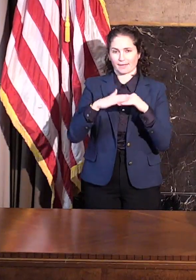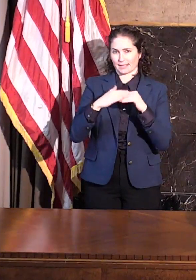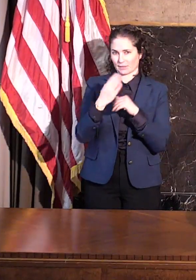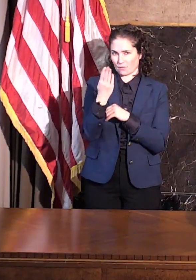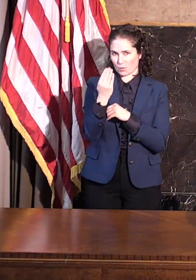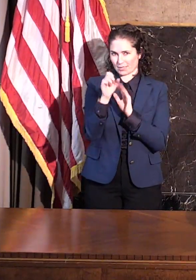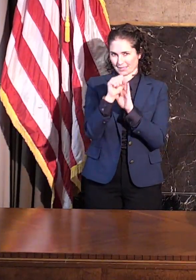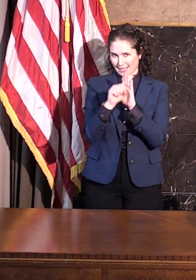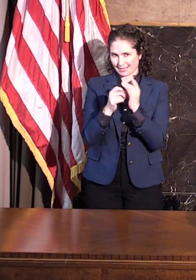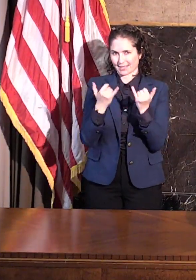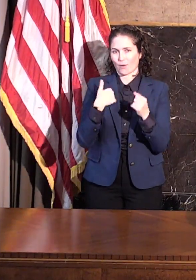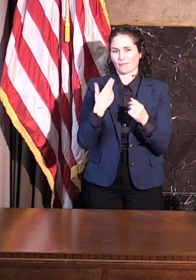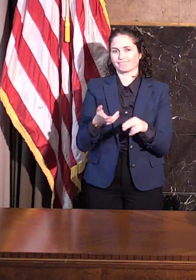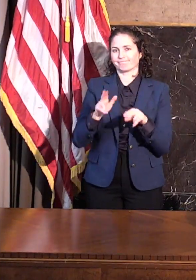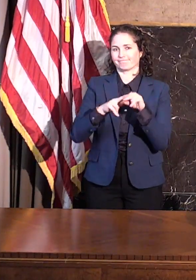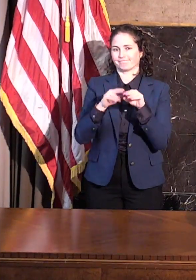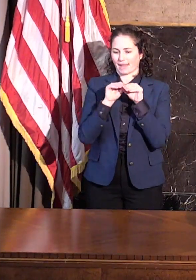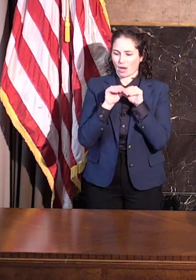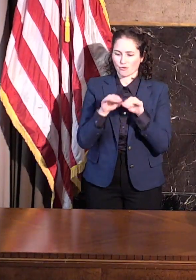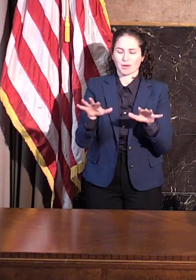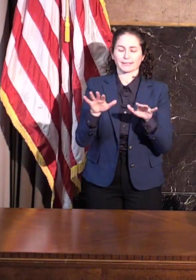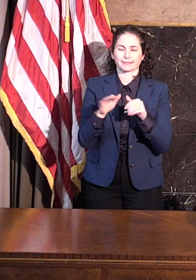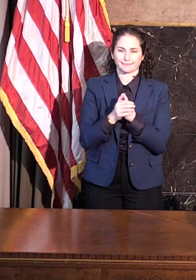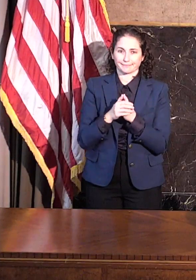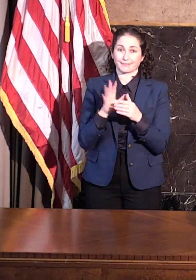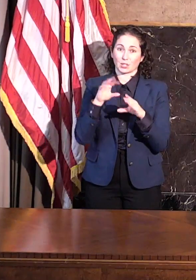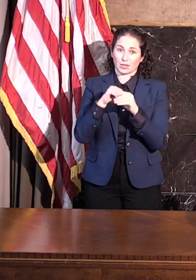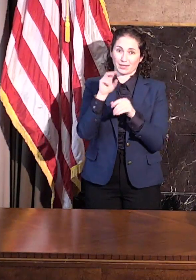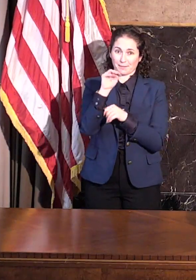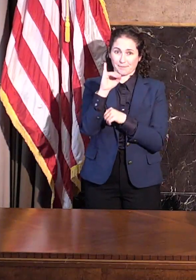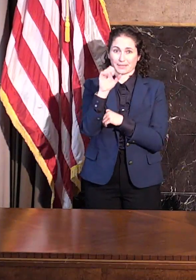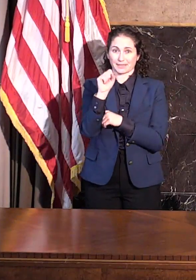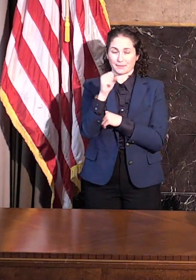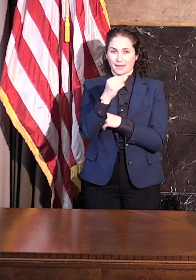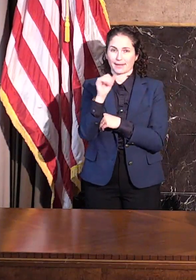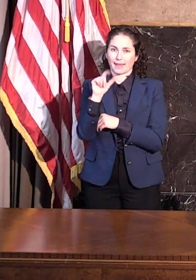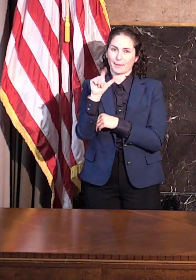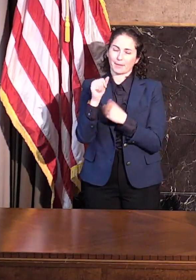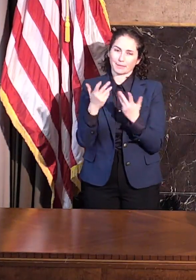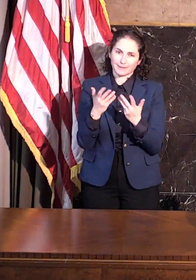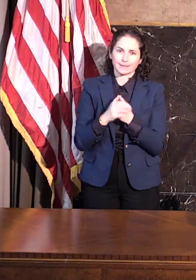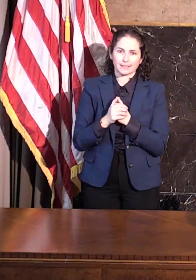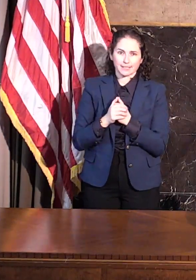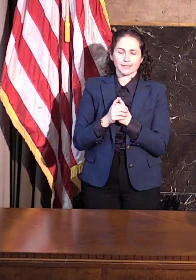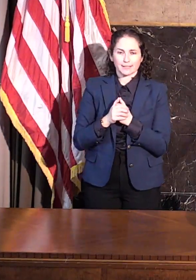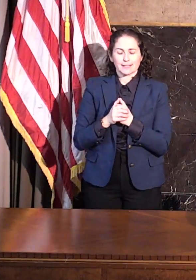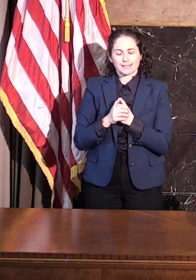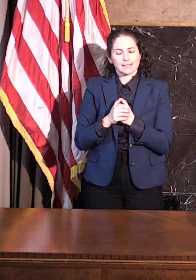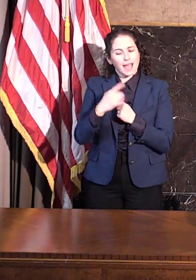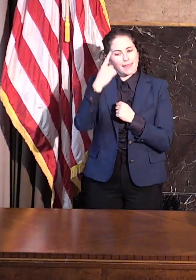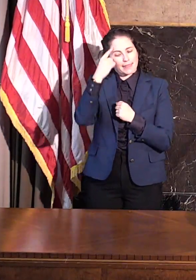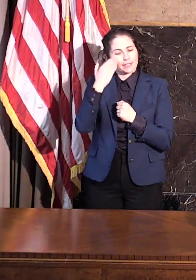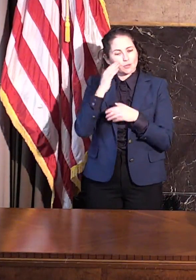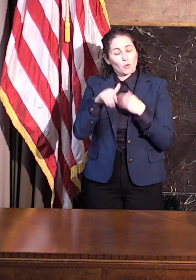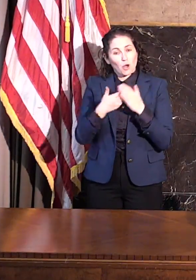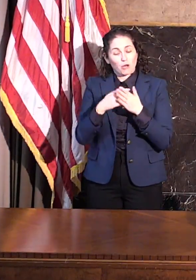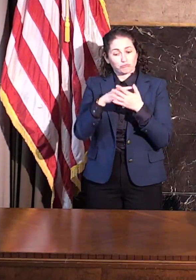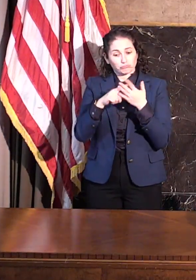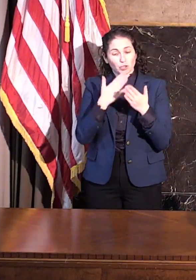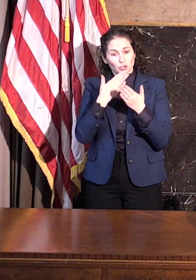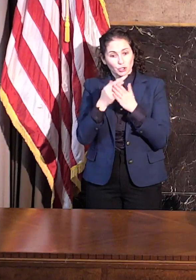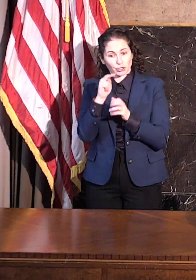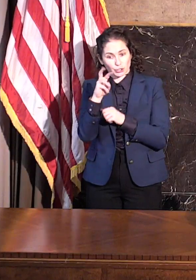all COVID virus circulating in the state, 2.9% of it is the UK variant. Compare that to Florida,